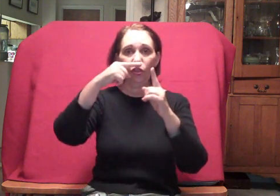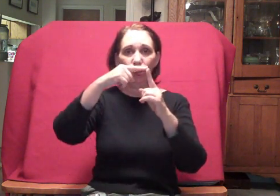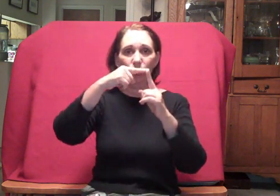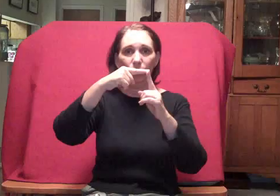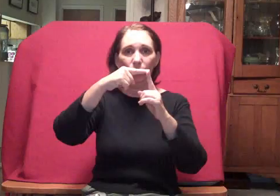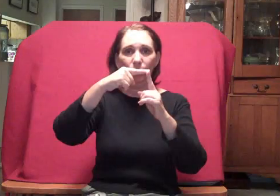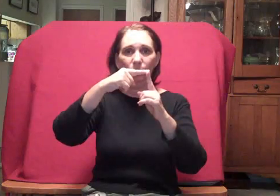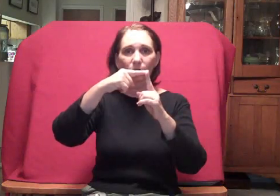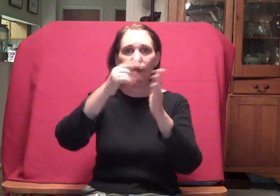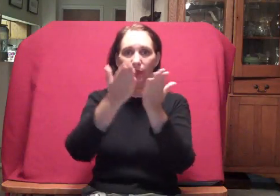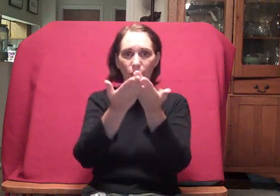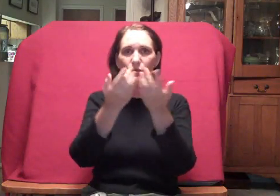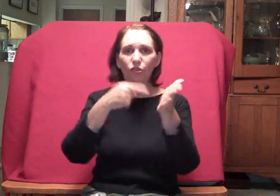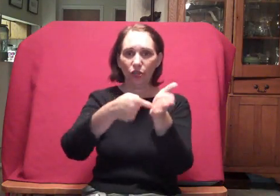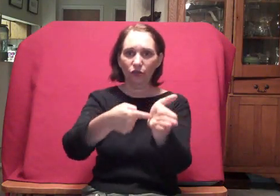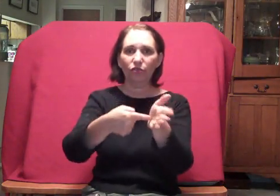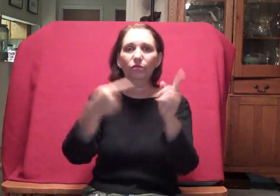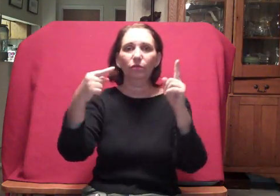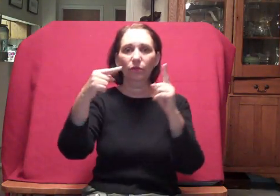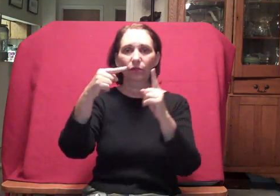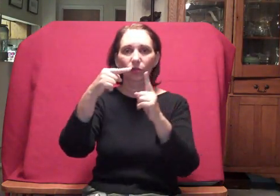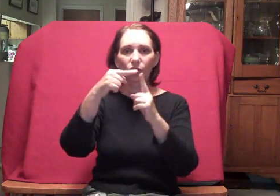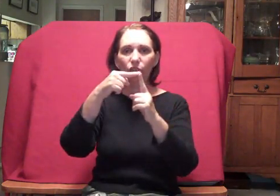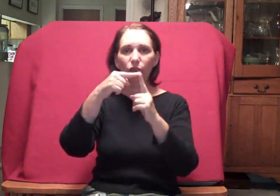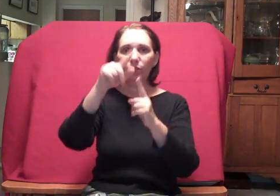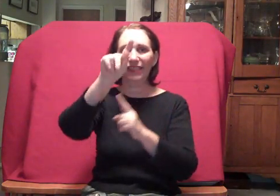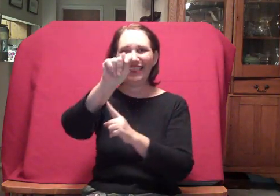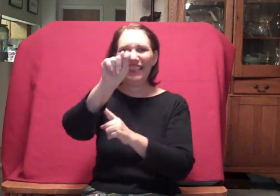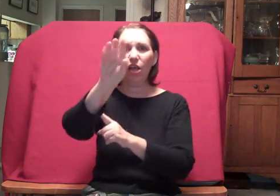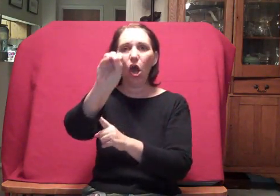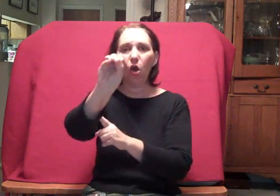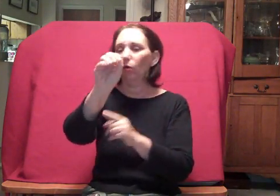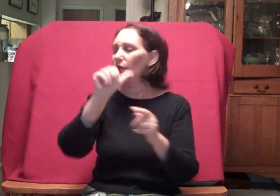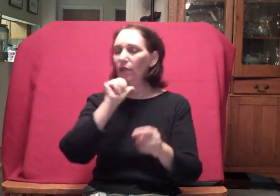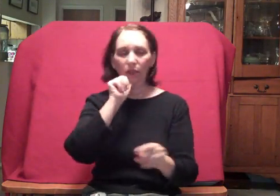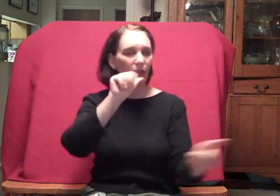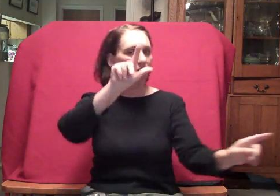To. Your book shows you to. T-O. Not